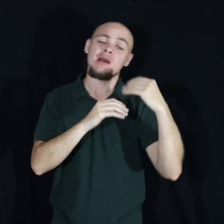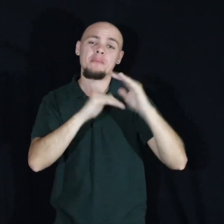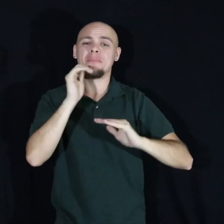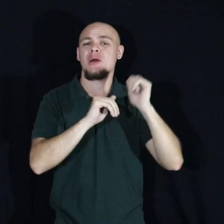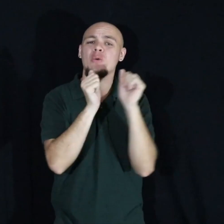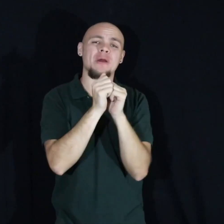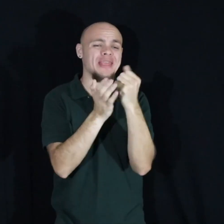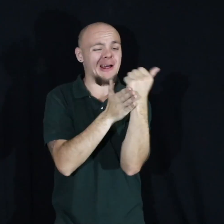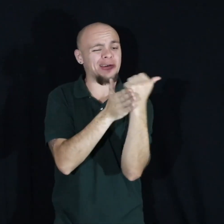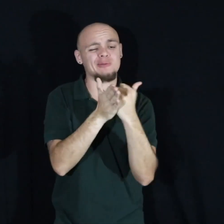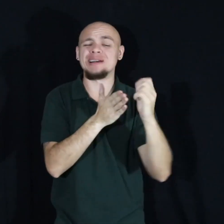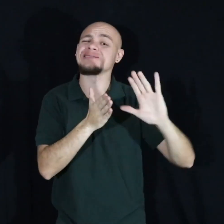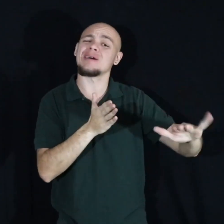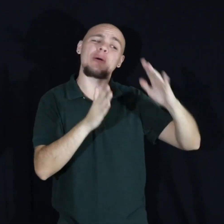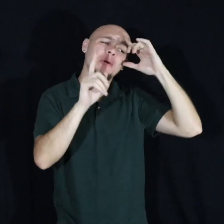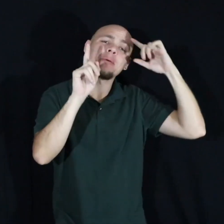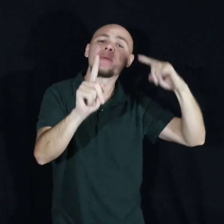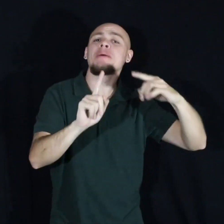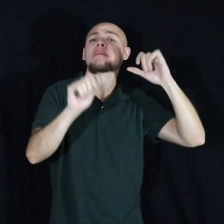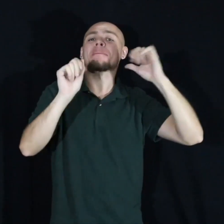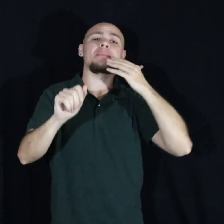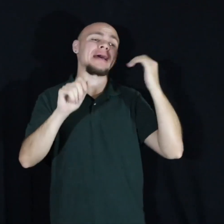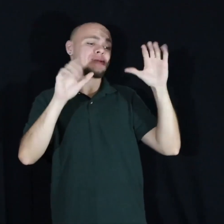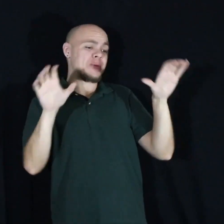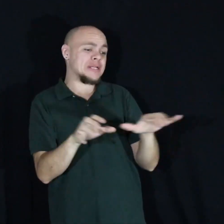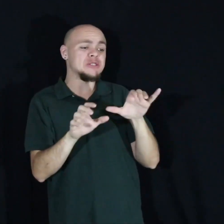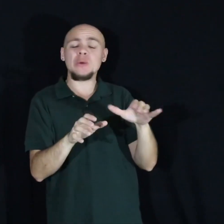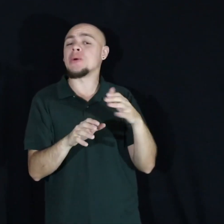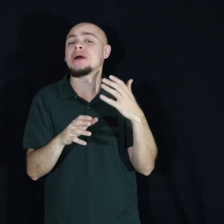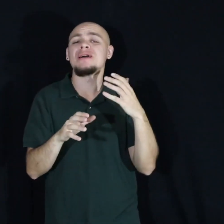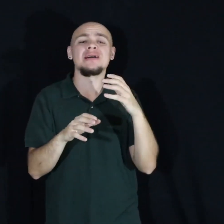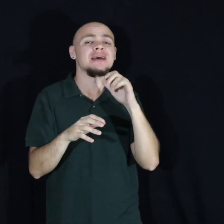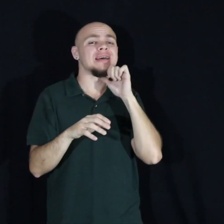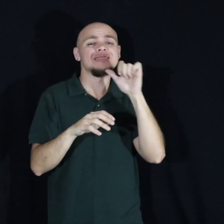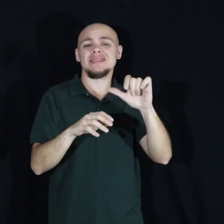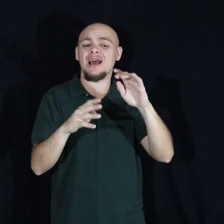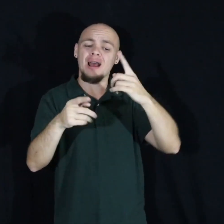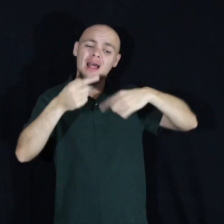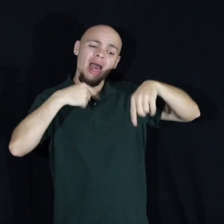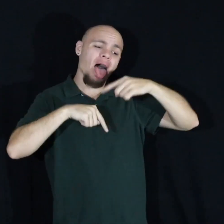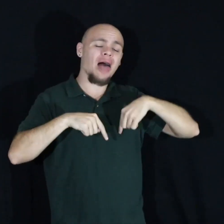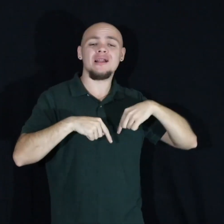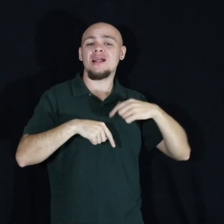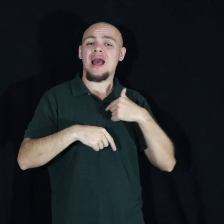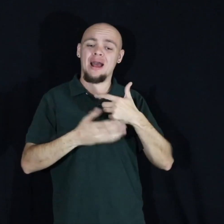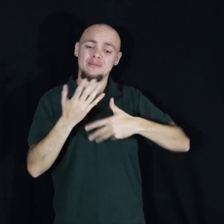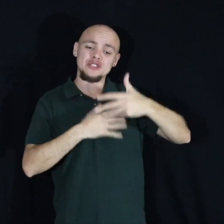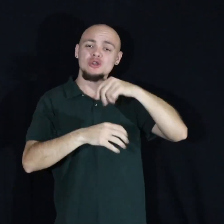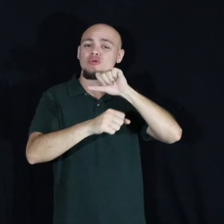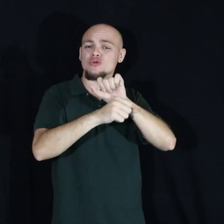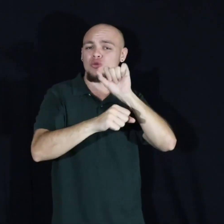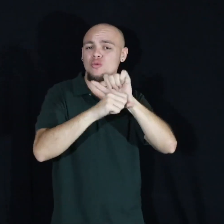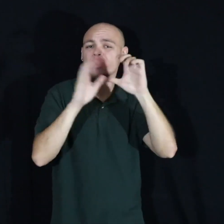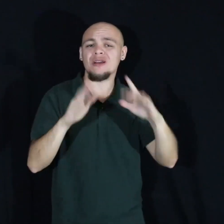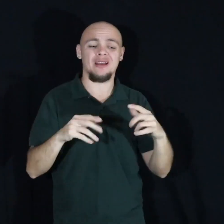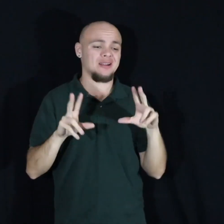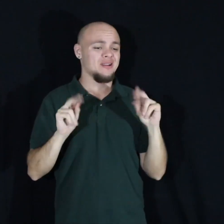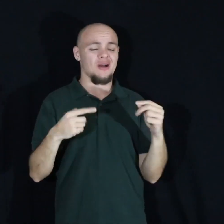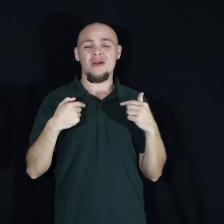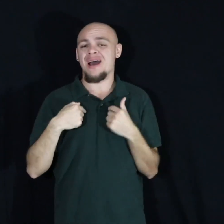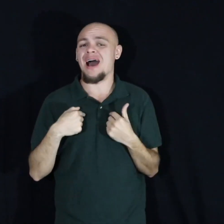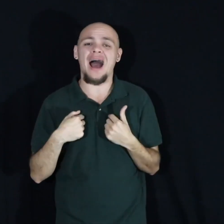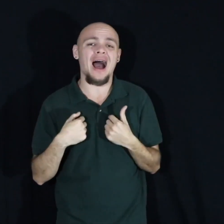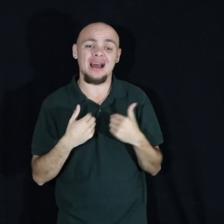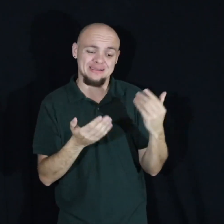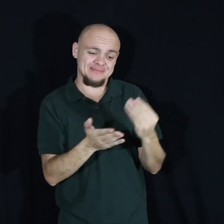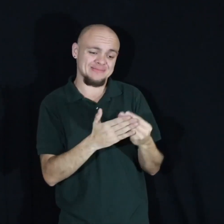on purpose, because sometimes the best thing you can do is not go back. I am a social worker, and no, I don't do it for